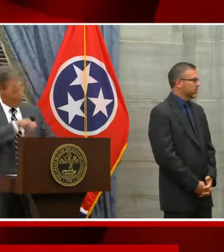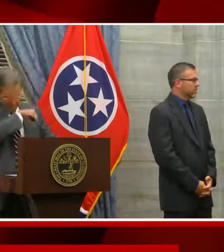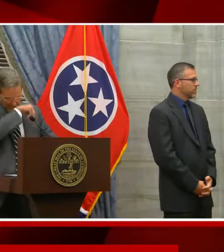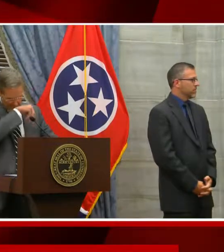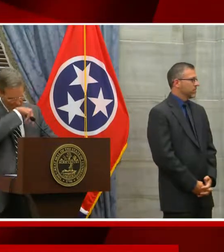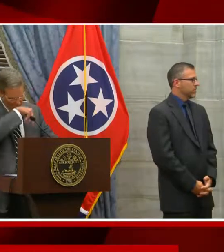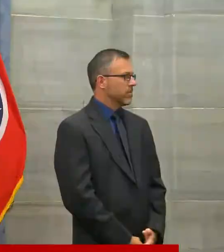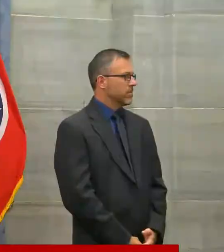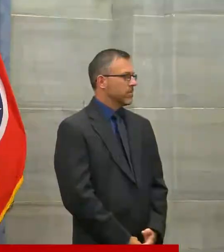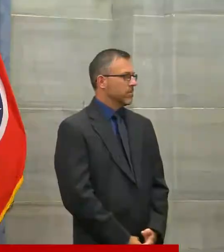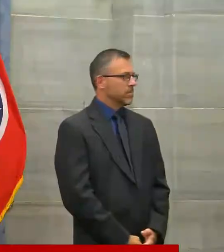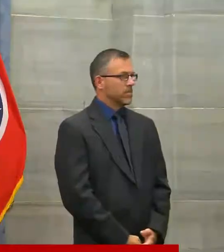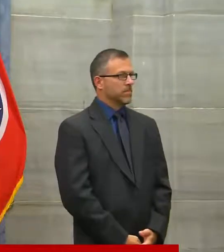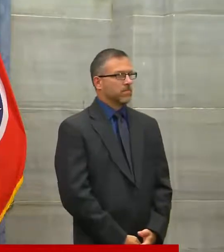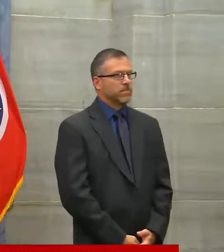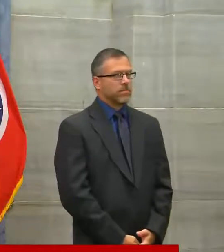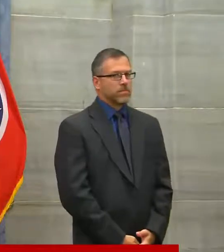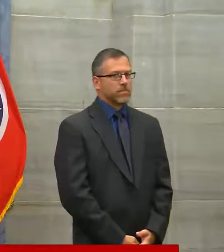governor.